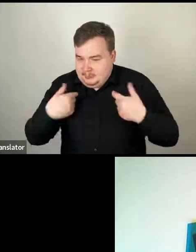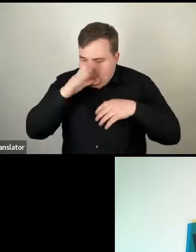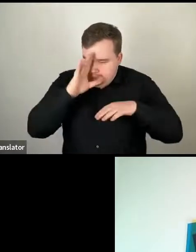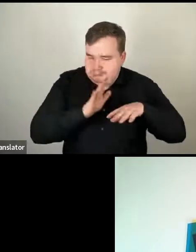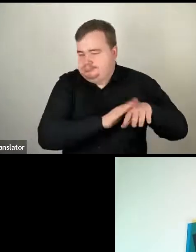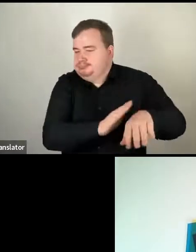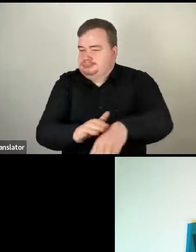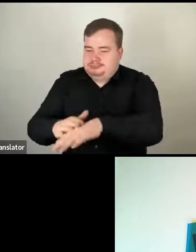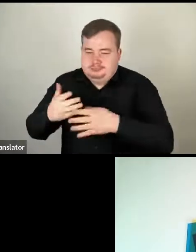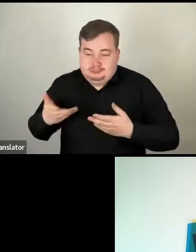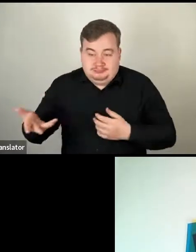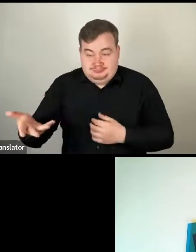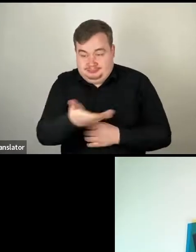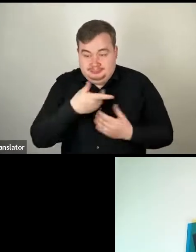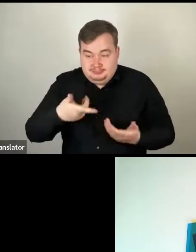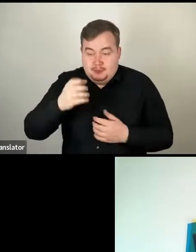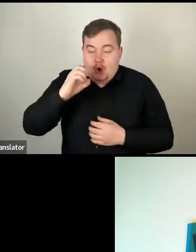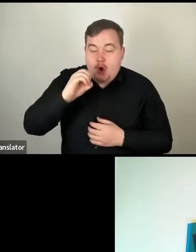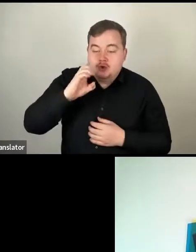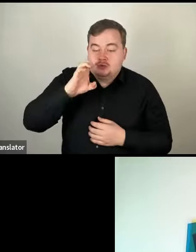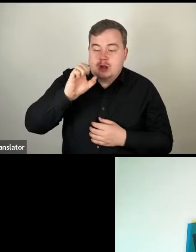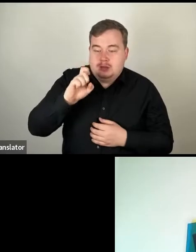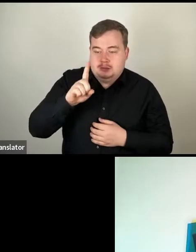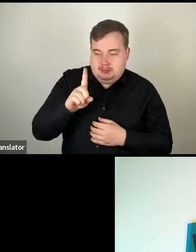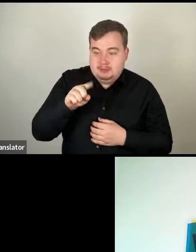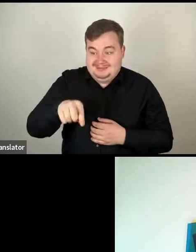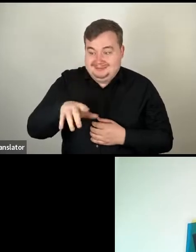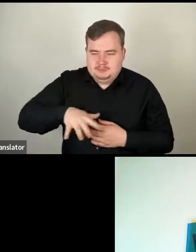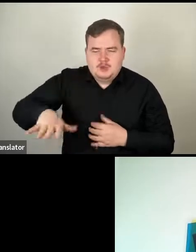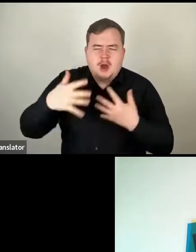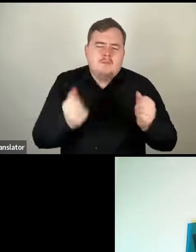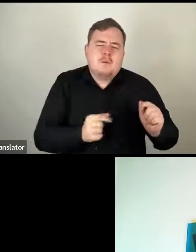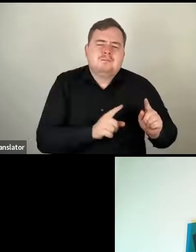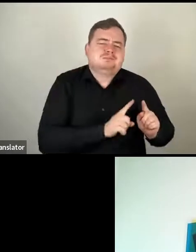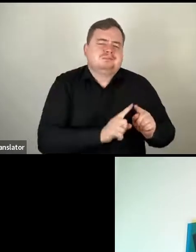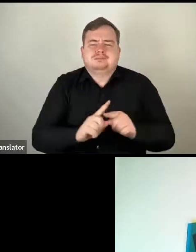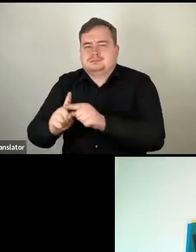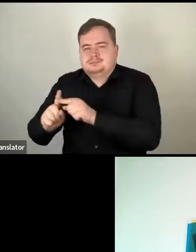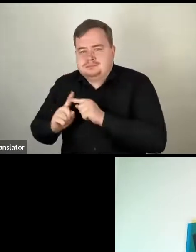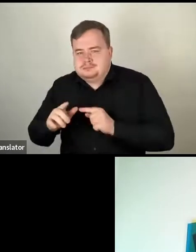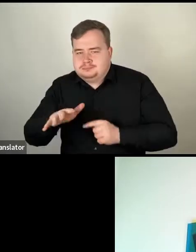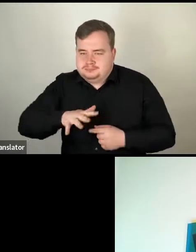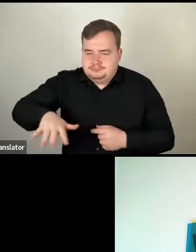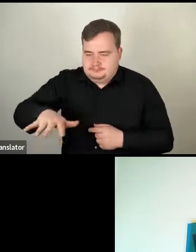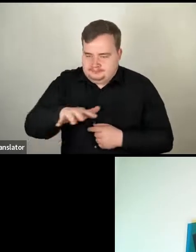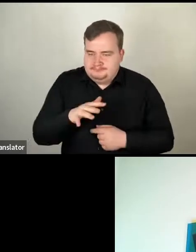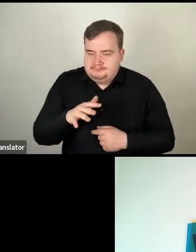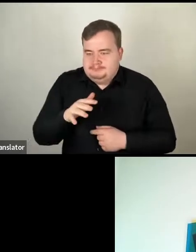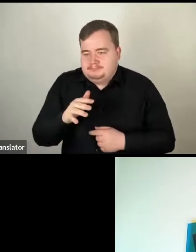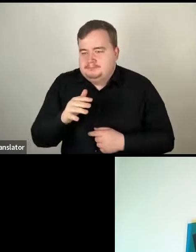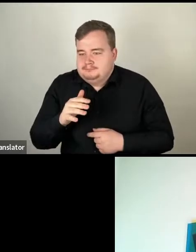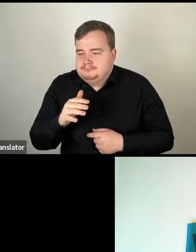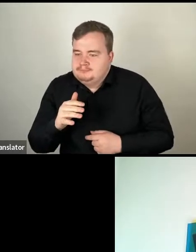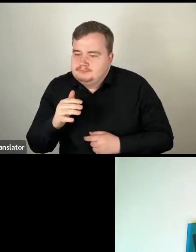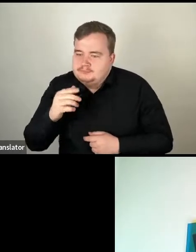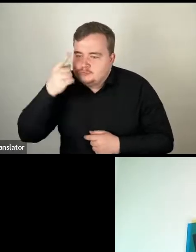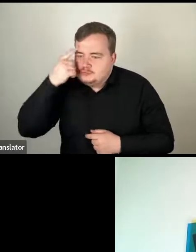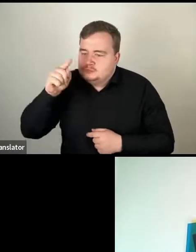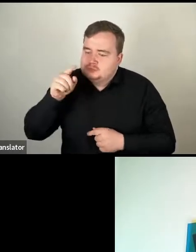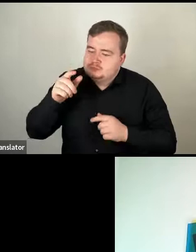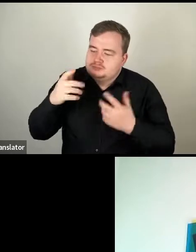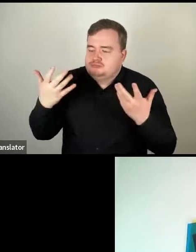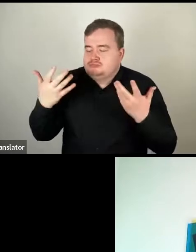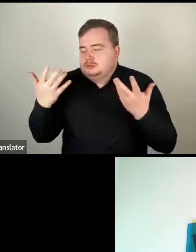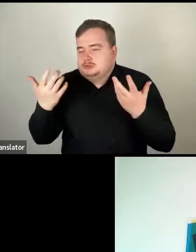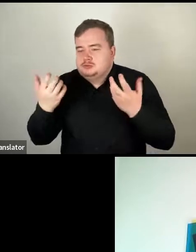OSCE participating states of different OSCE tools and resources, including ODIHR's new guide on